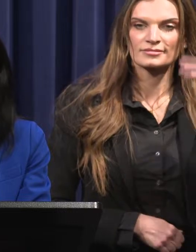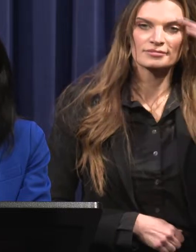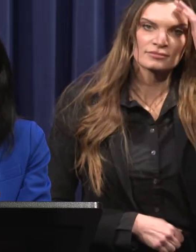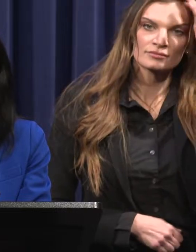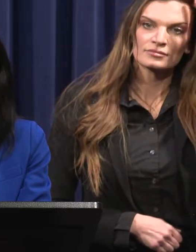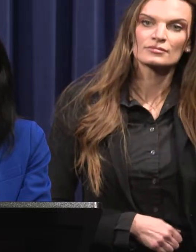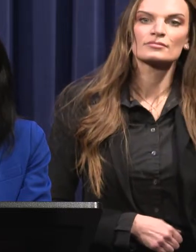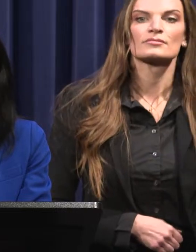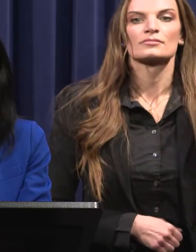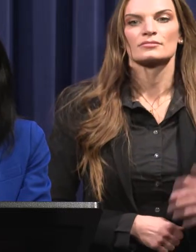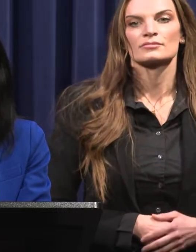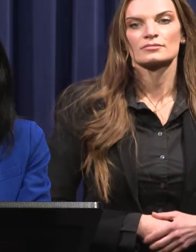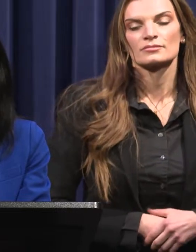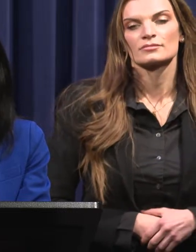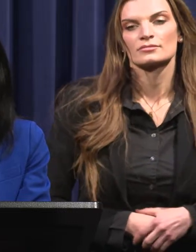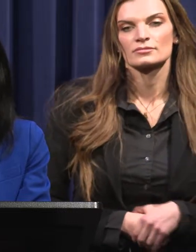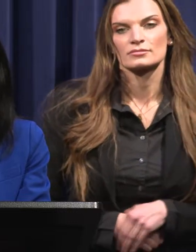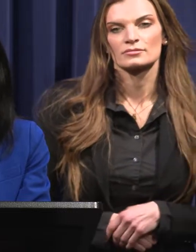as a sexual assault complaint,